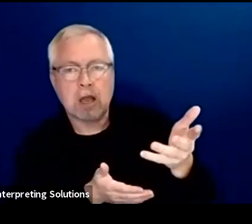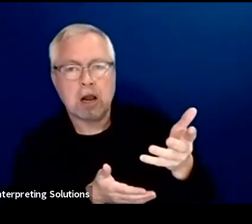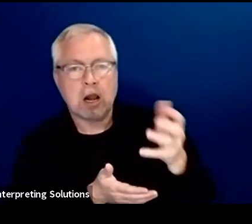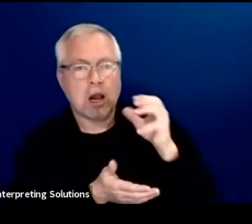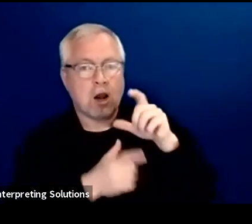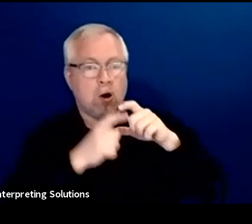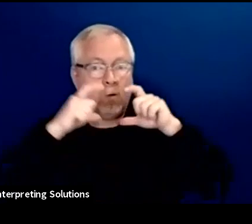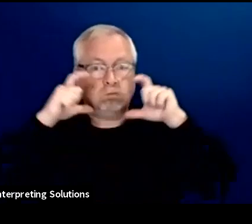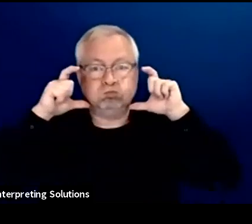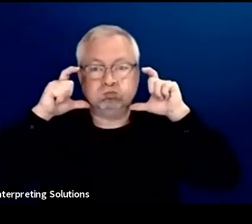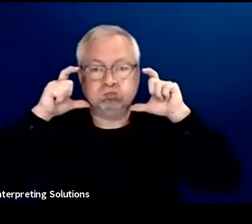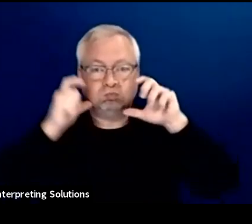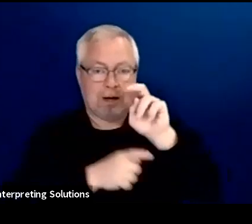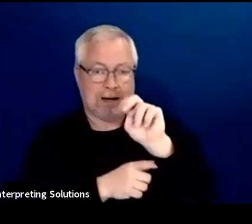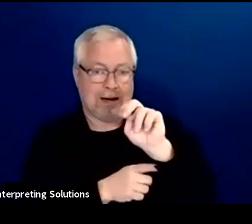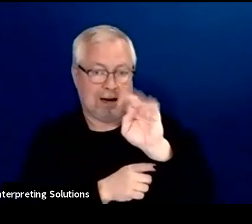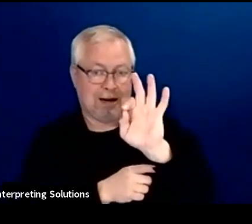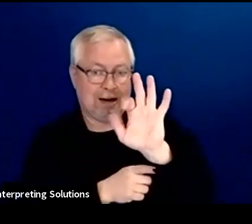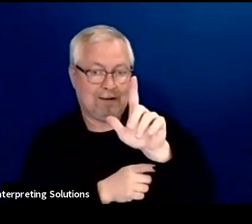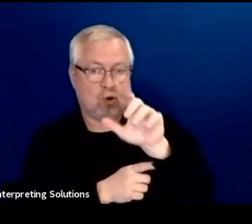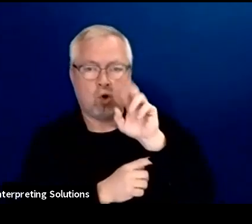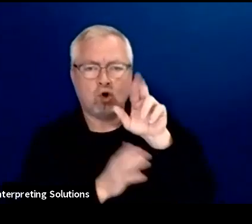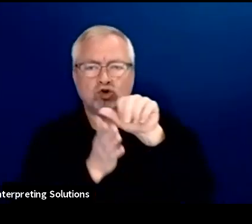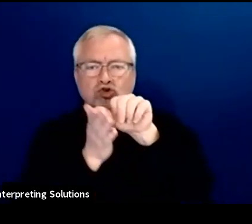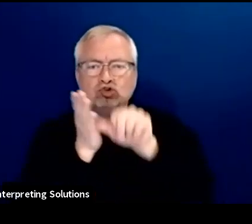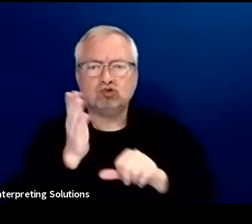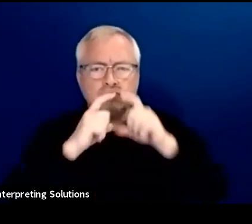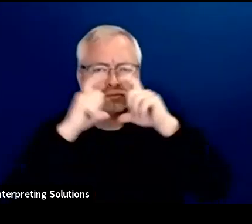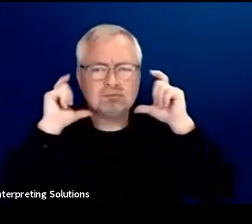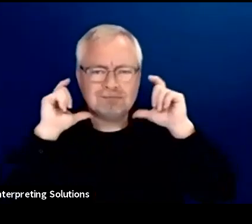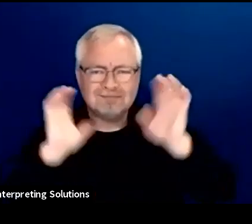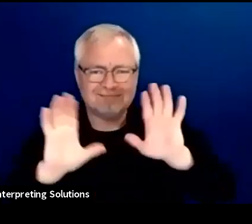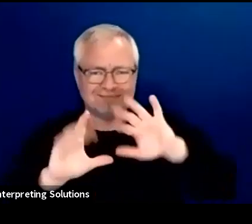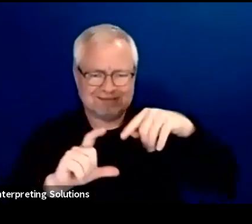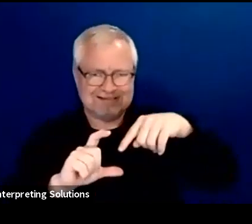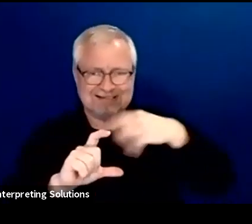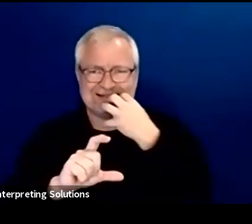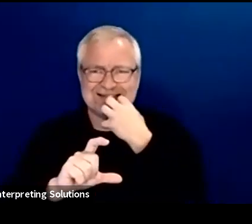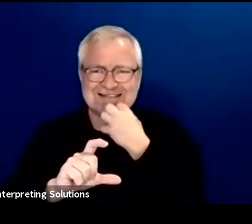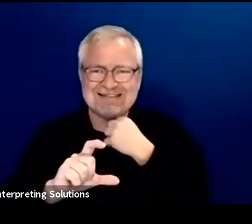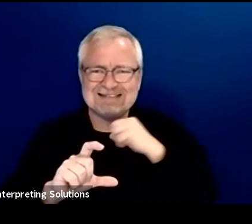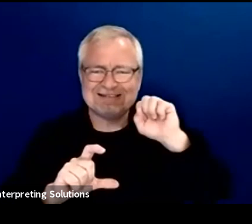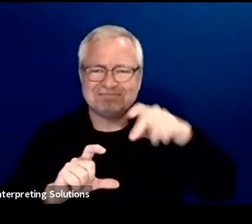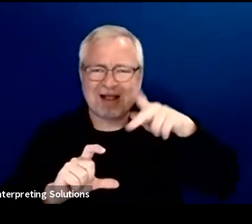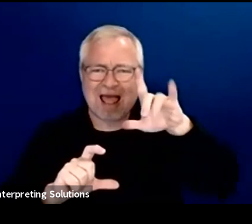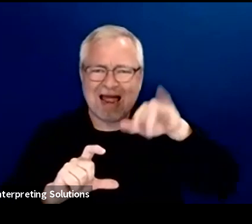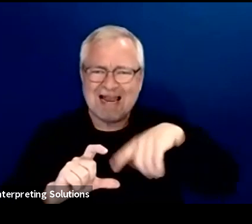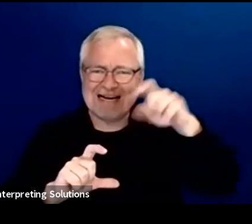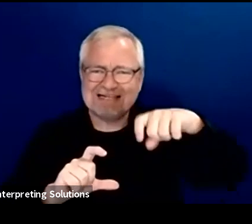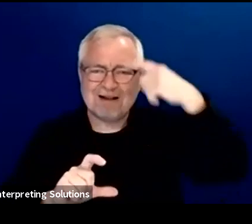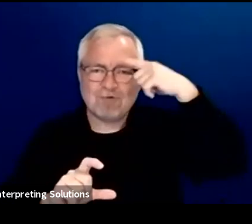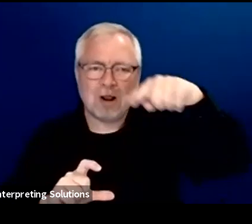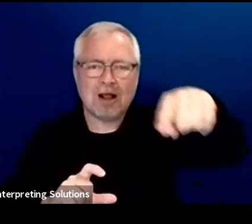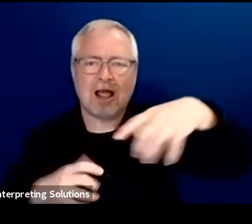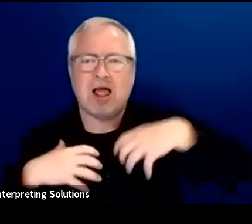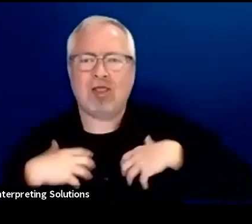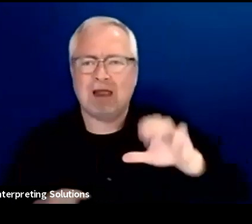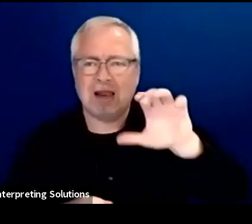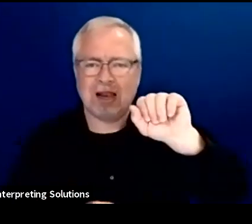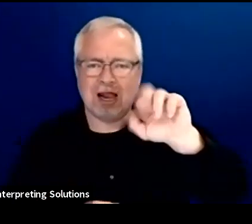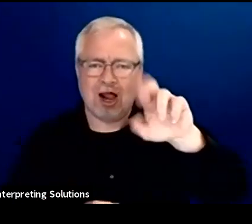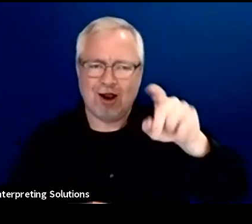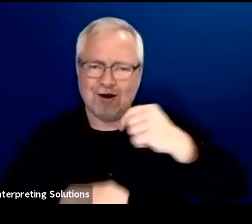masks. These are critical supplies that are needed in our healthcare facilities to protect our healthcare workers and our